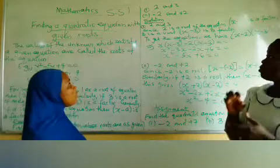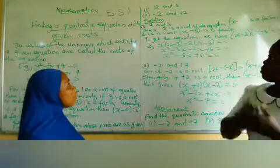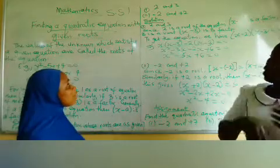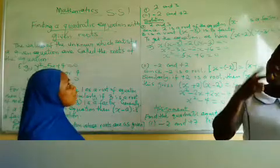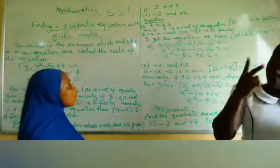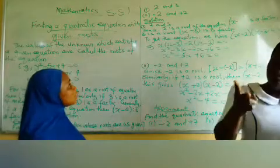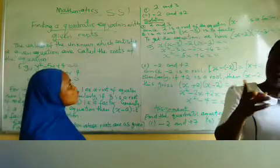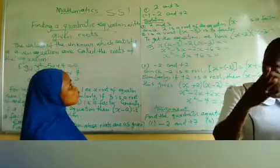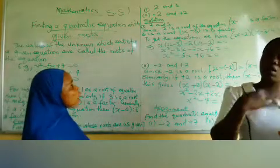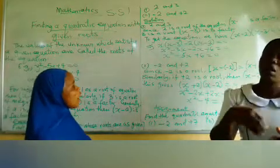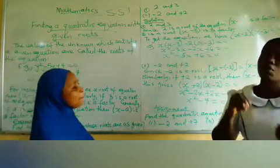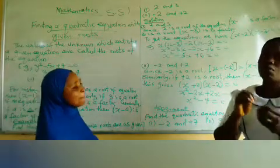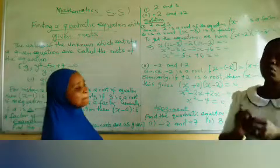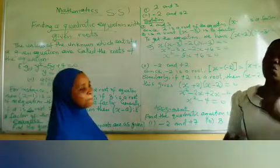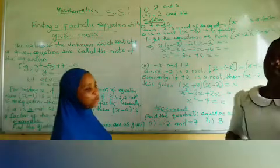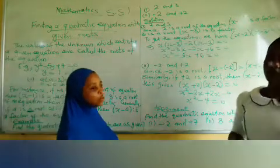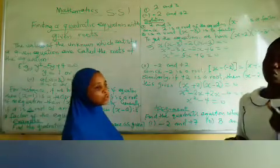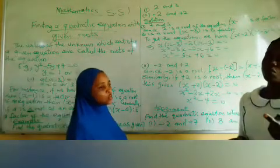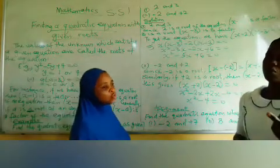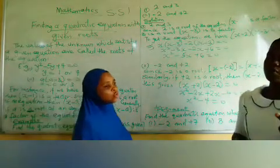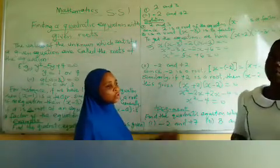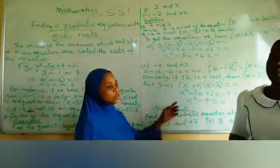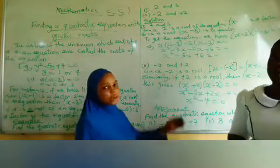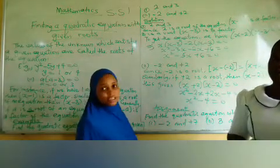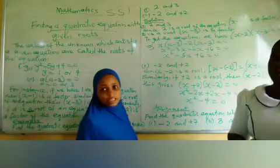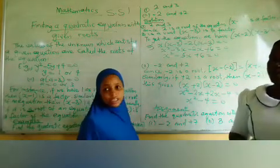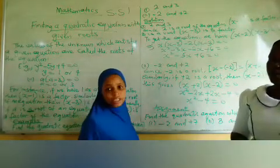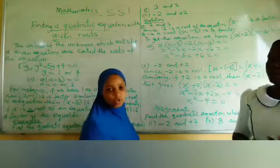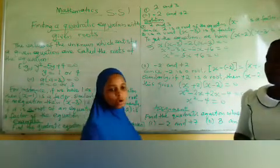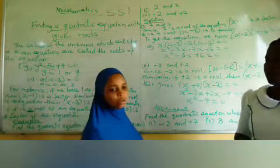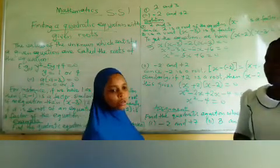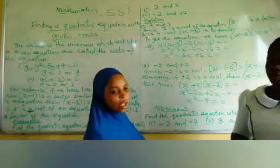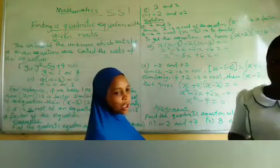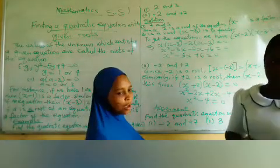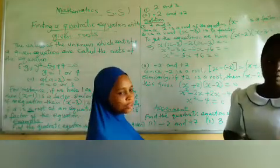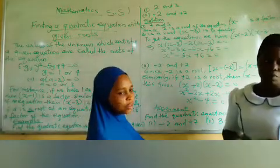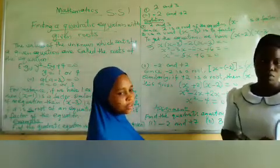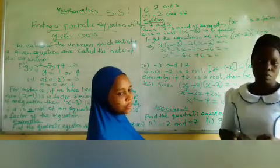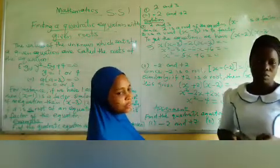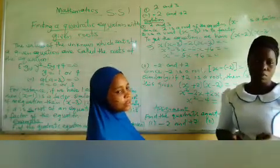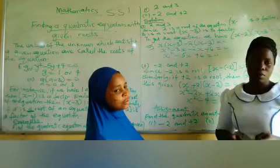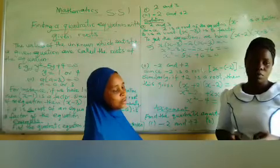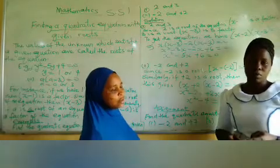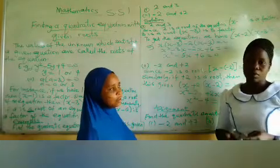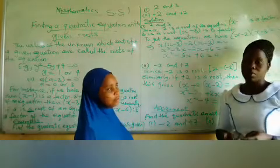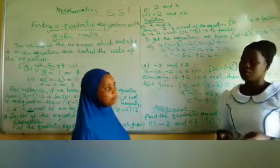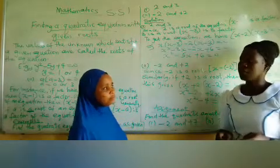have minus 2 and plus 2. Let's take it one after the other.